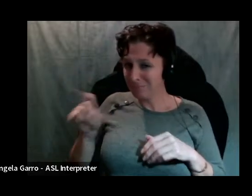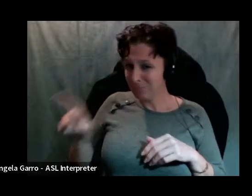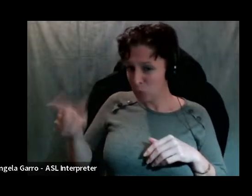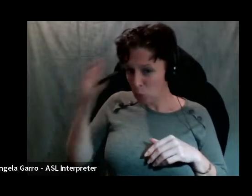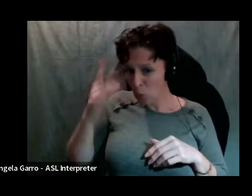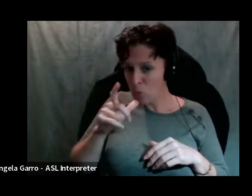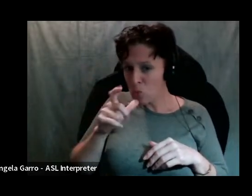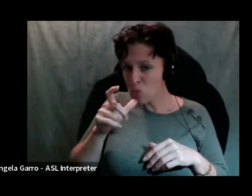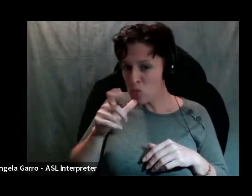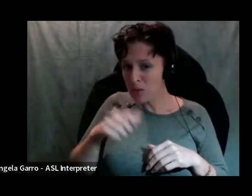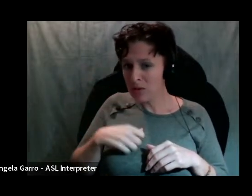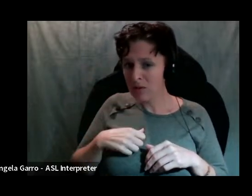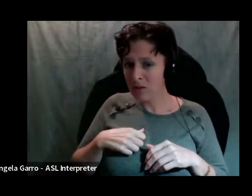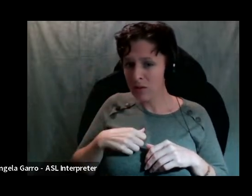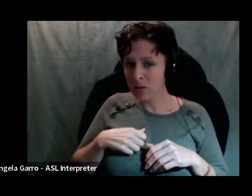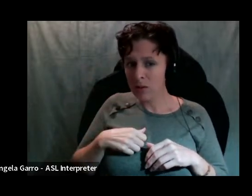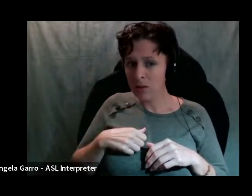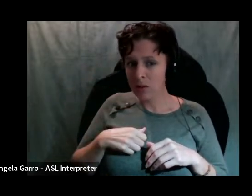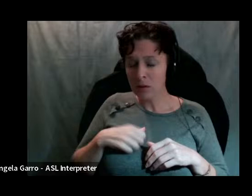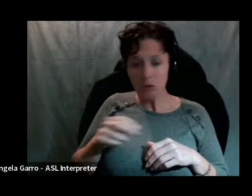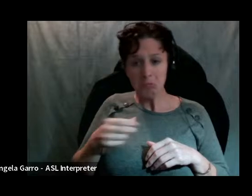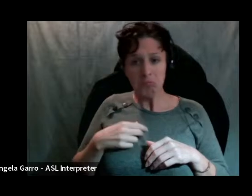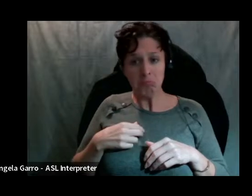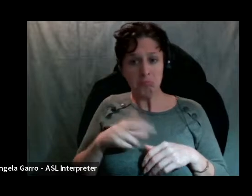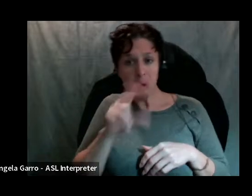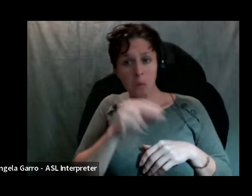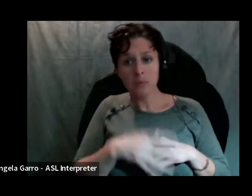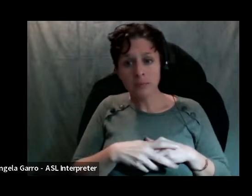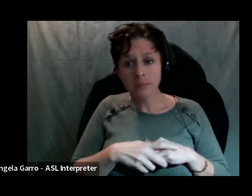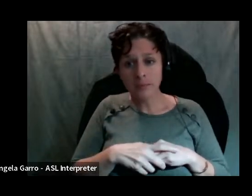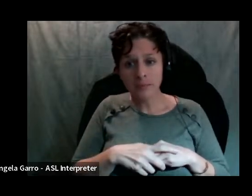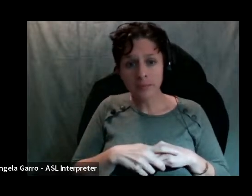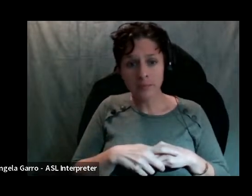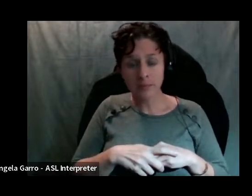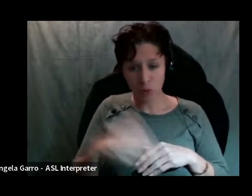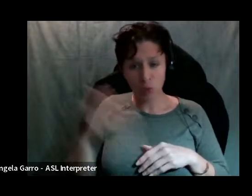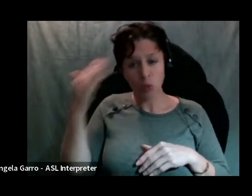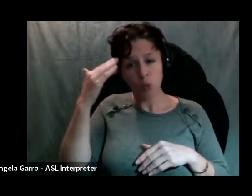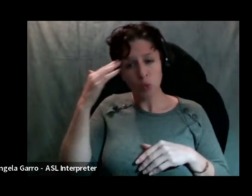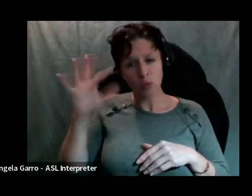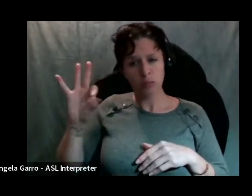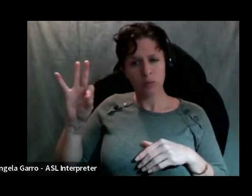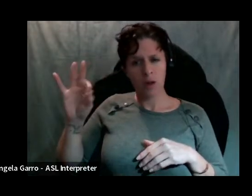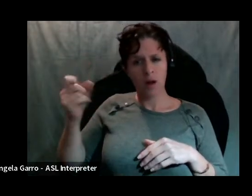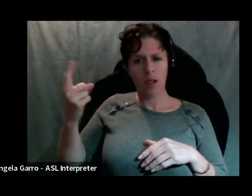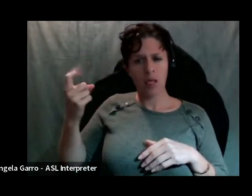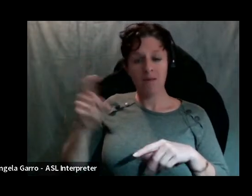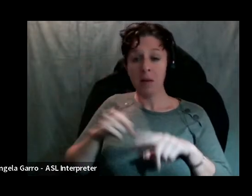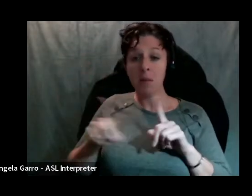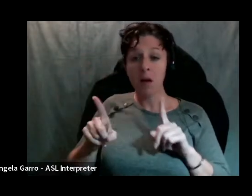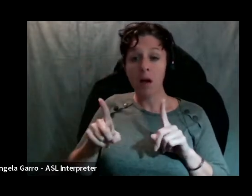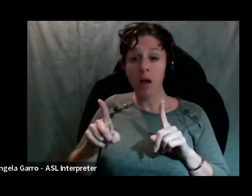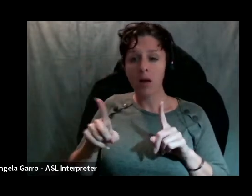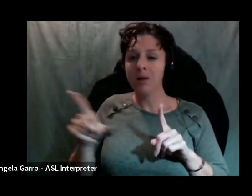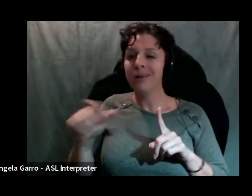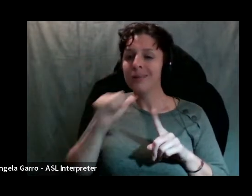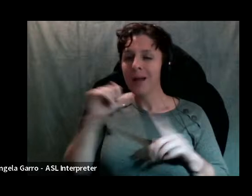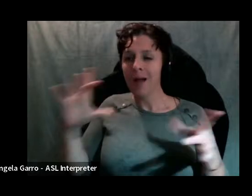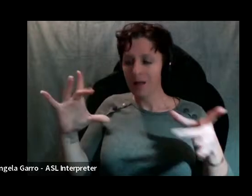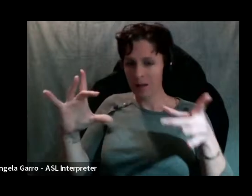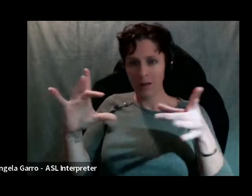was? She said no. She knew about 9/11, but she didn't connect the